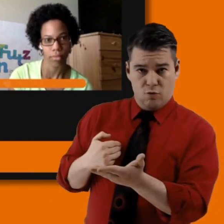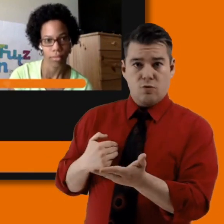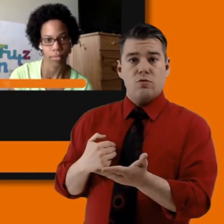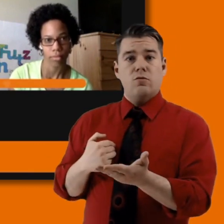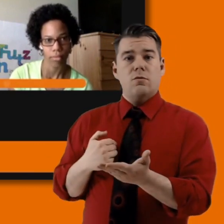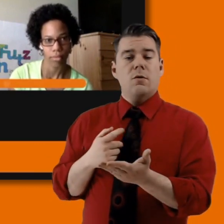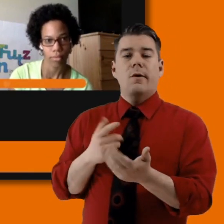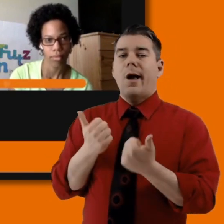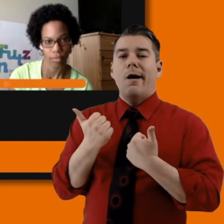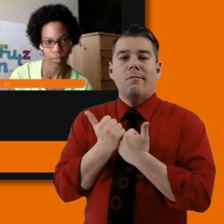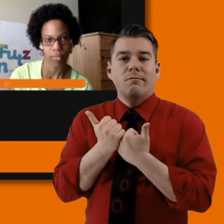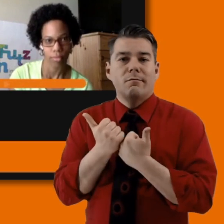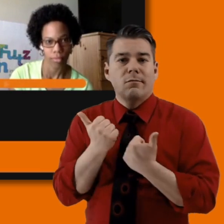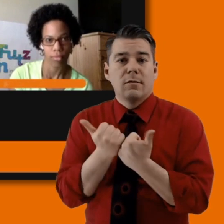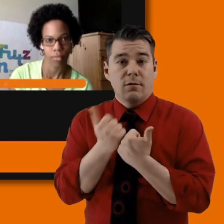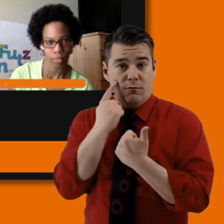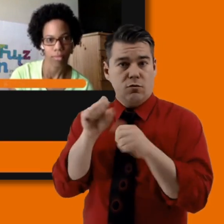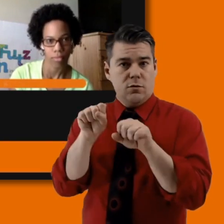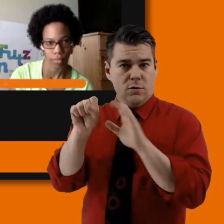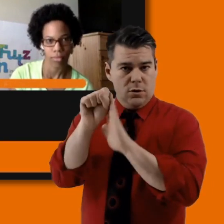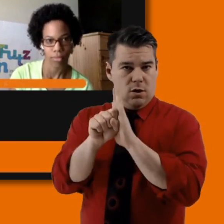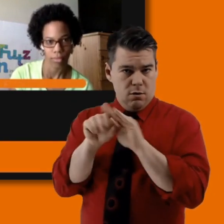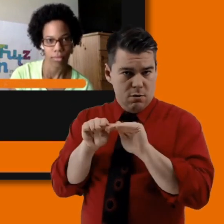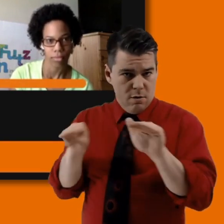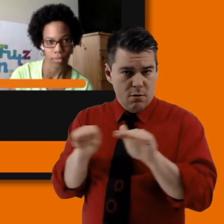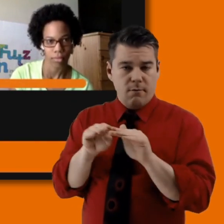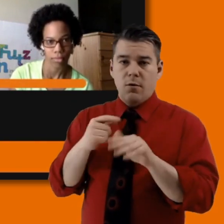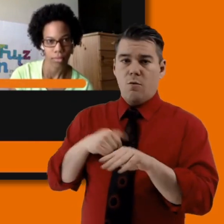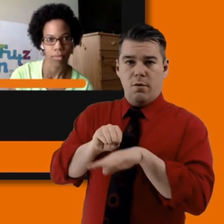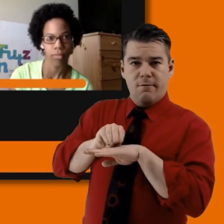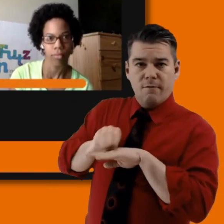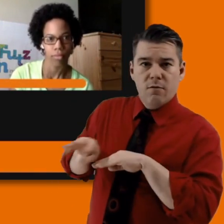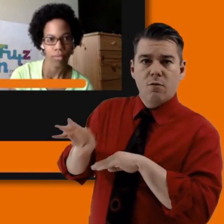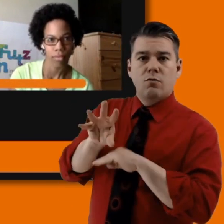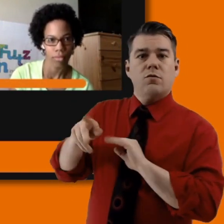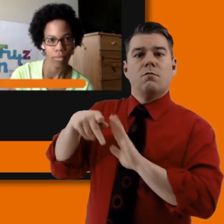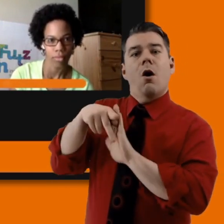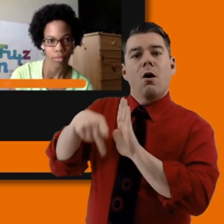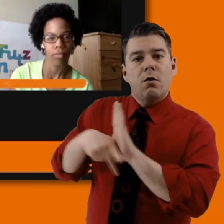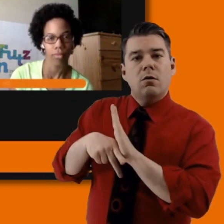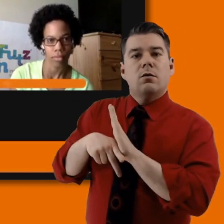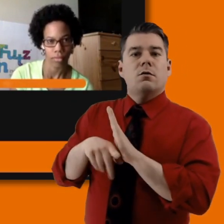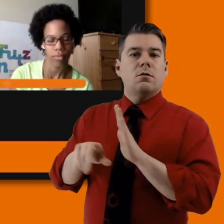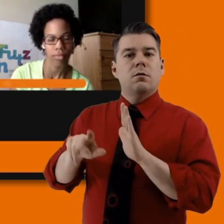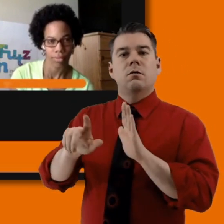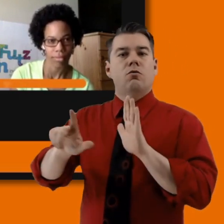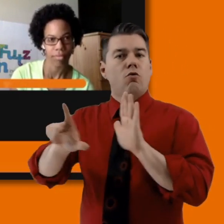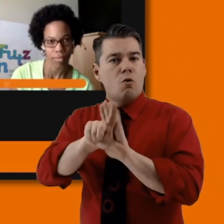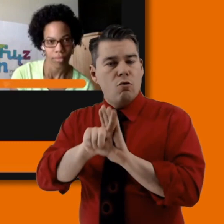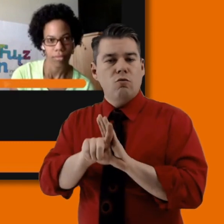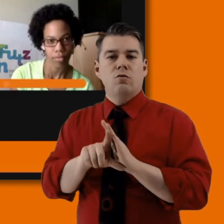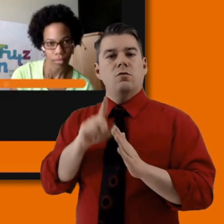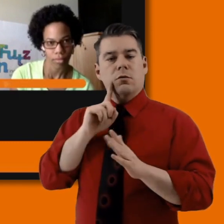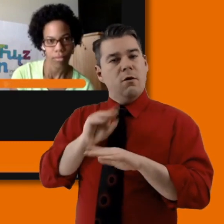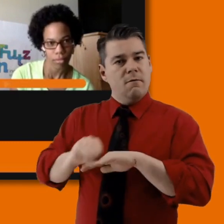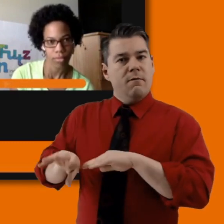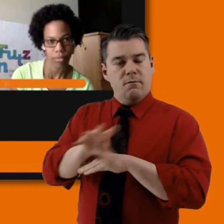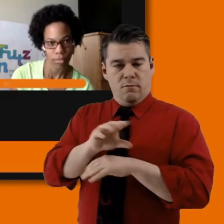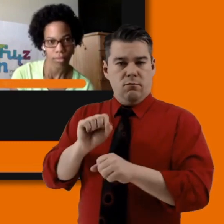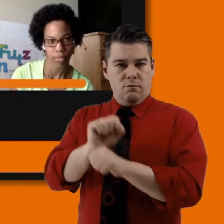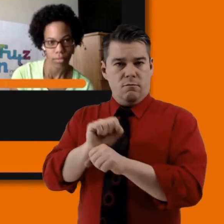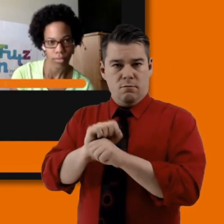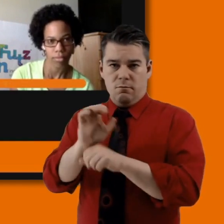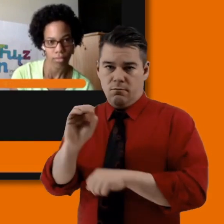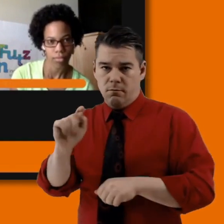through advocacy at the state level. We influence policy and legislation affecting the profession of occupational therapy.